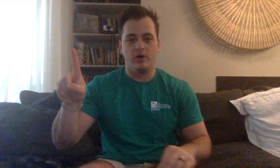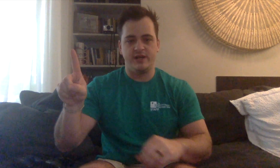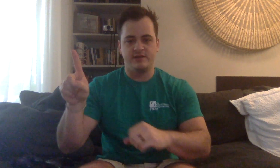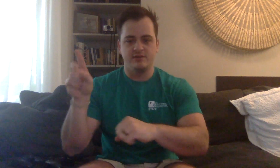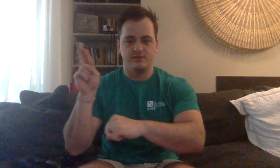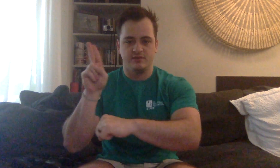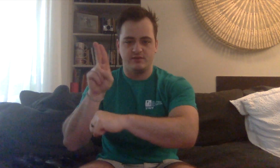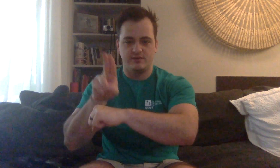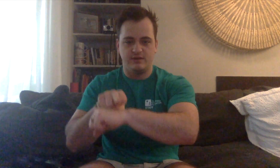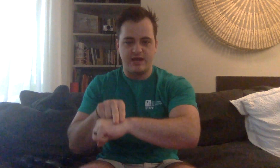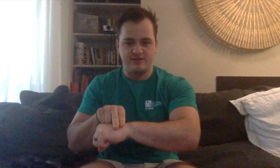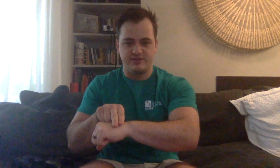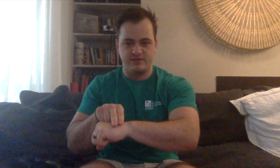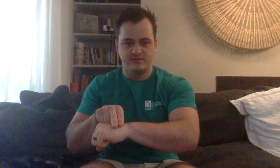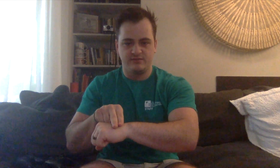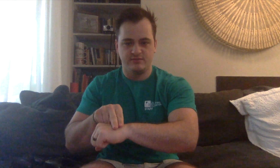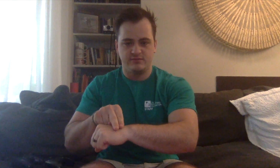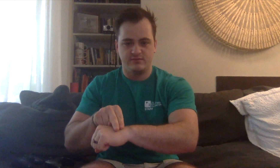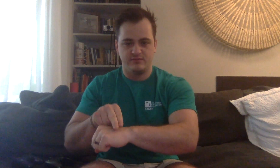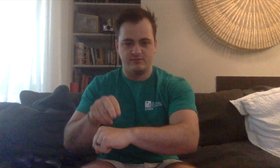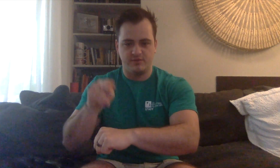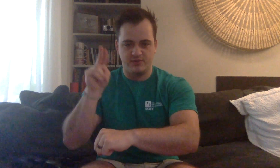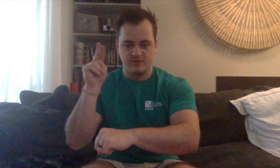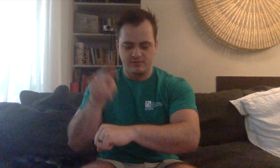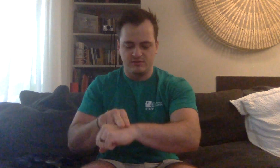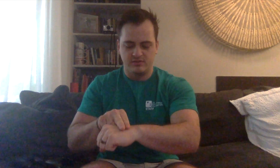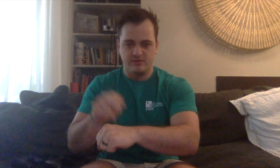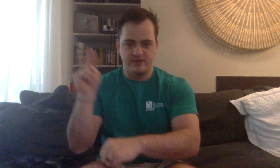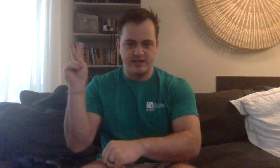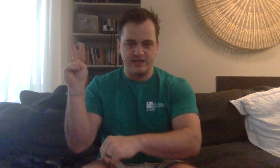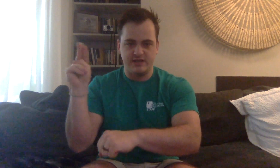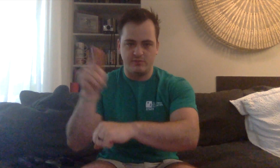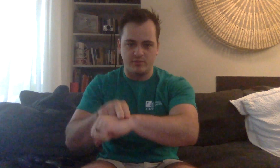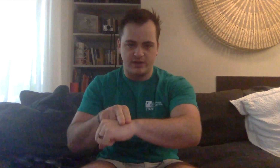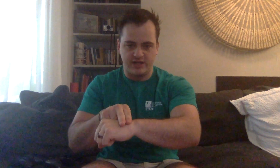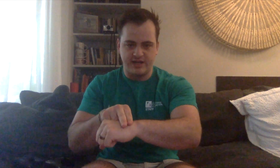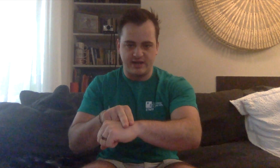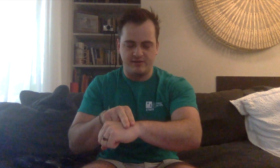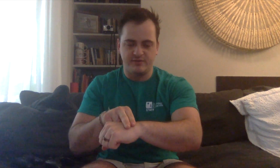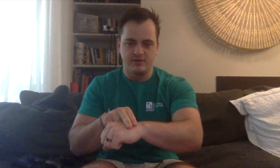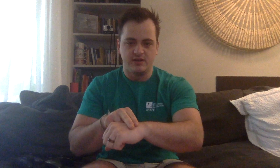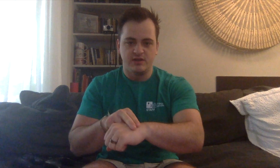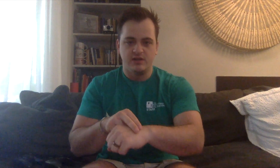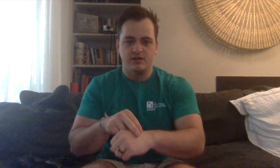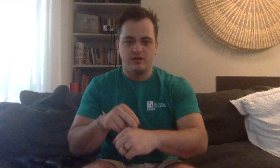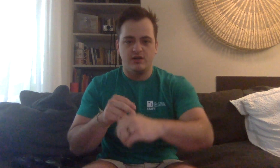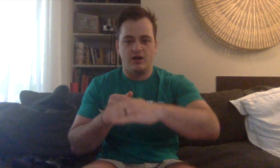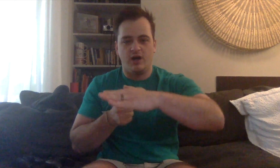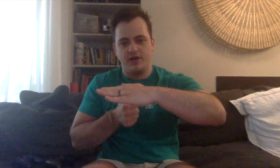One nation, remember, it's the N and we're bringing it down,